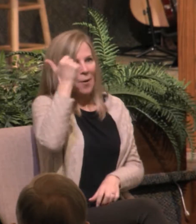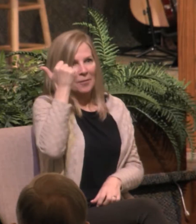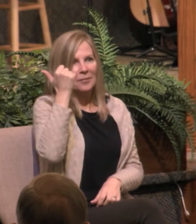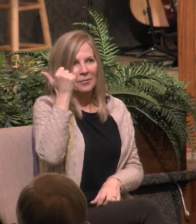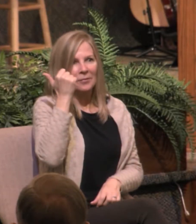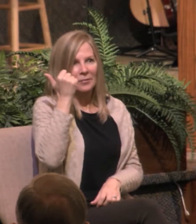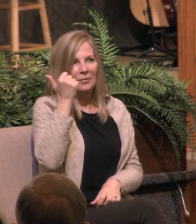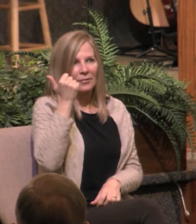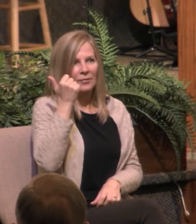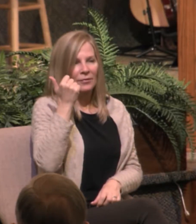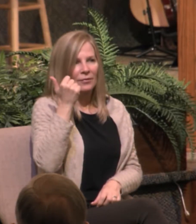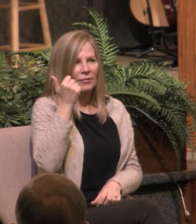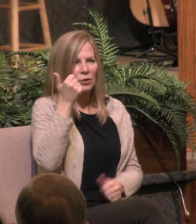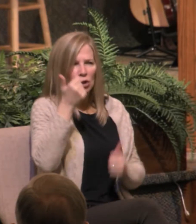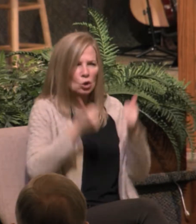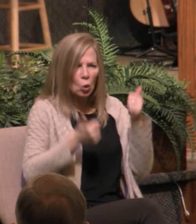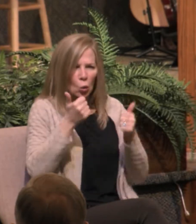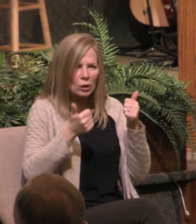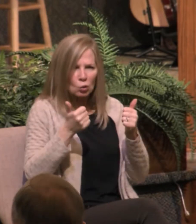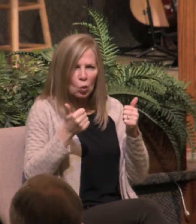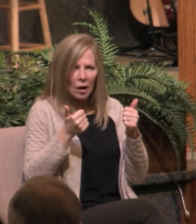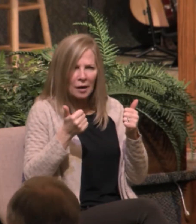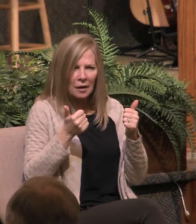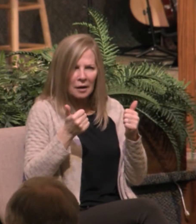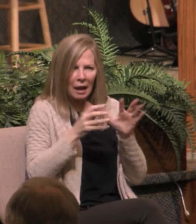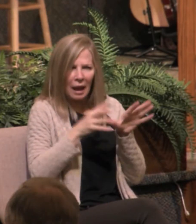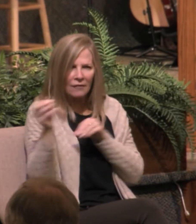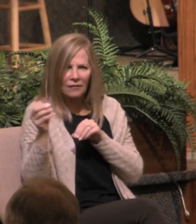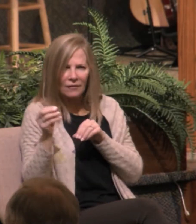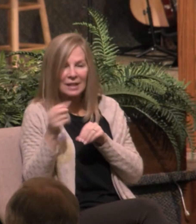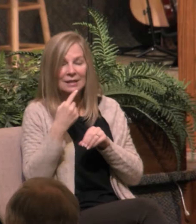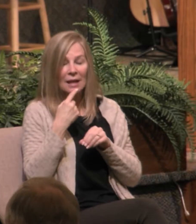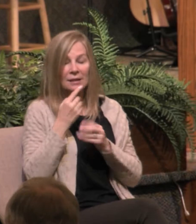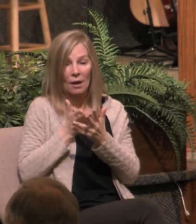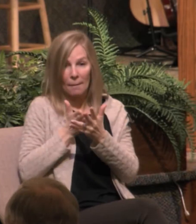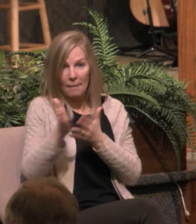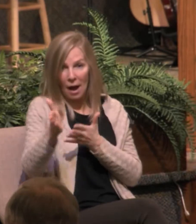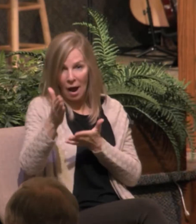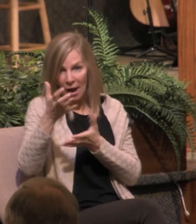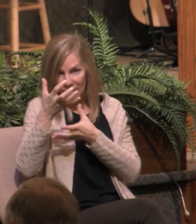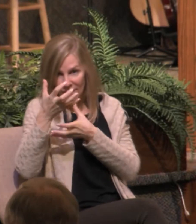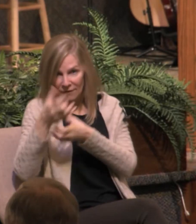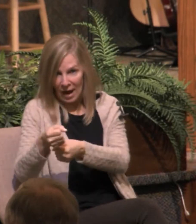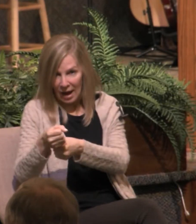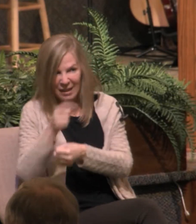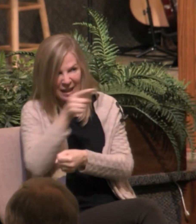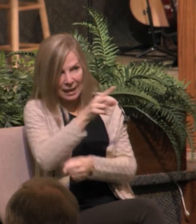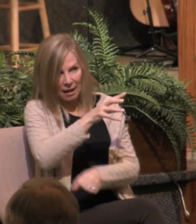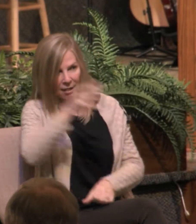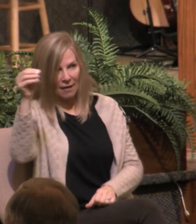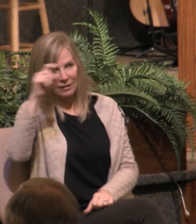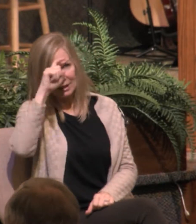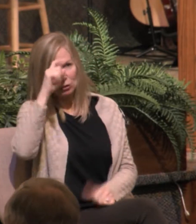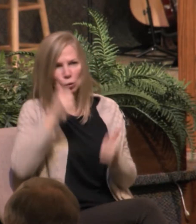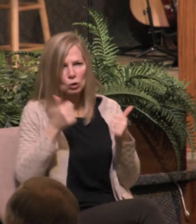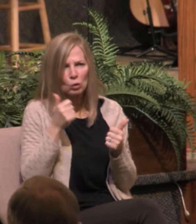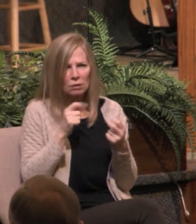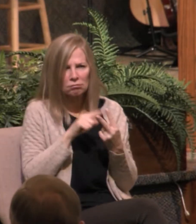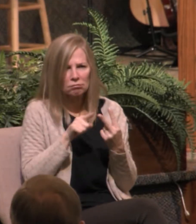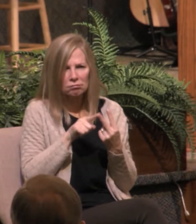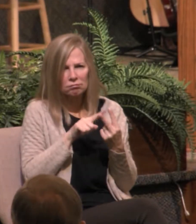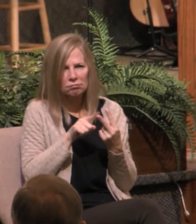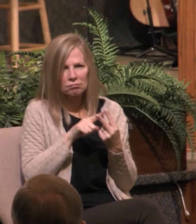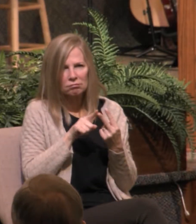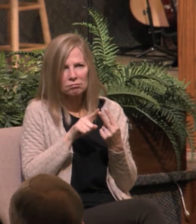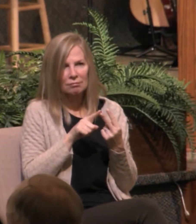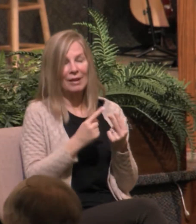So which are we dealing with today? By faith he left Egypt. I think what's